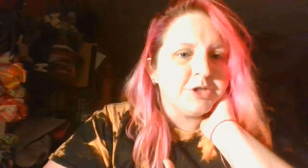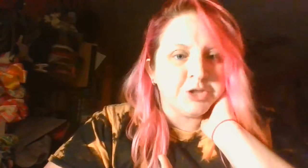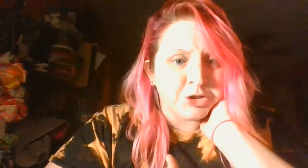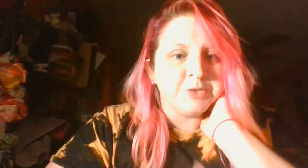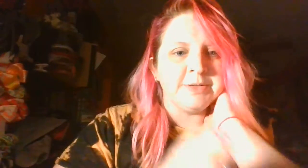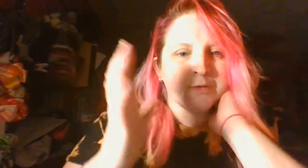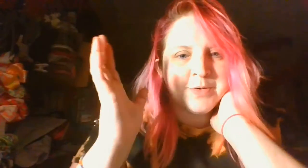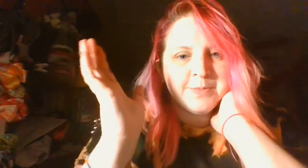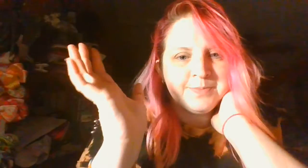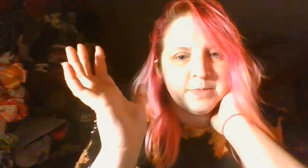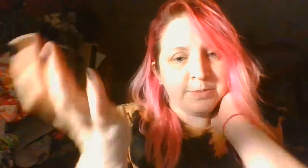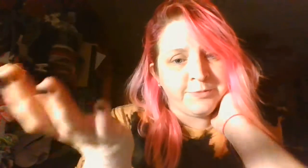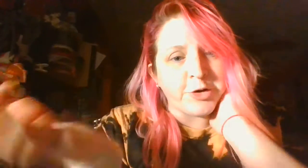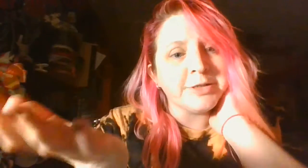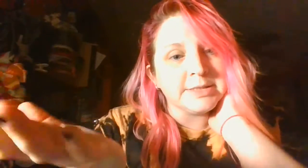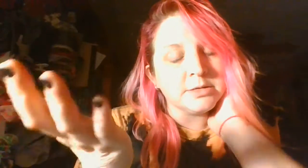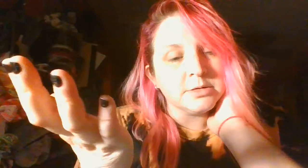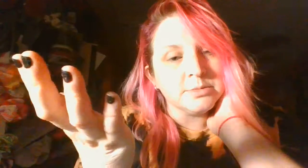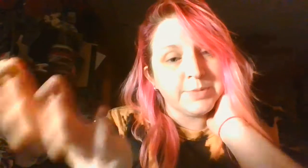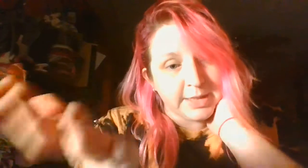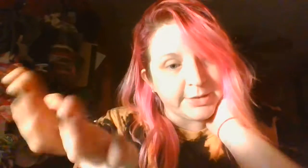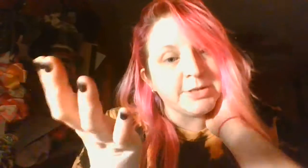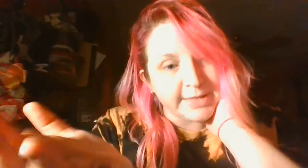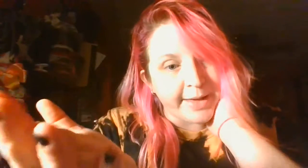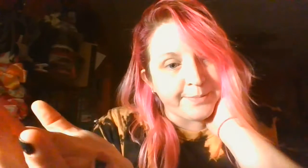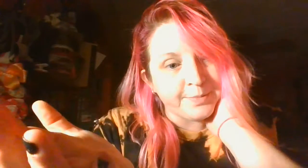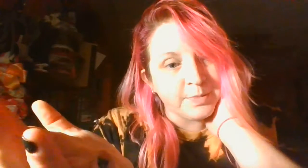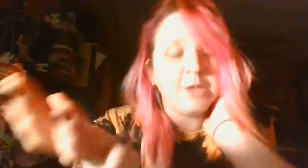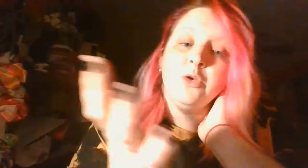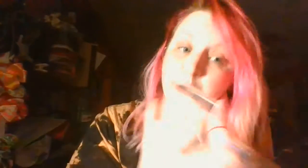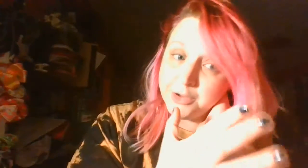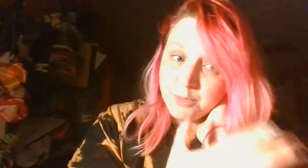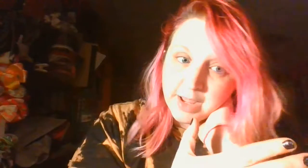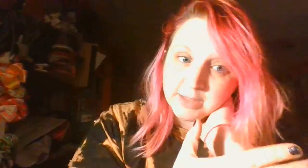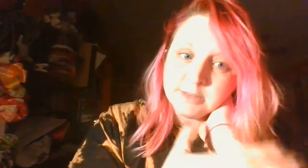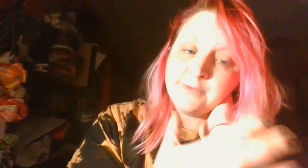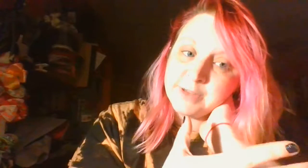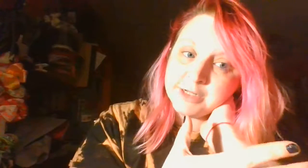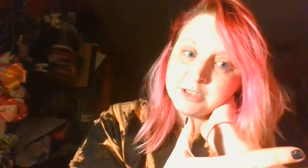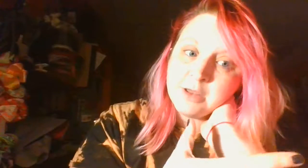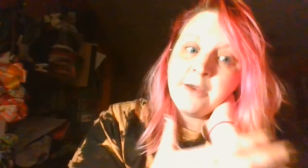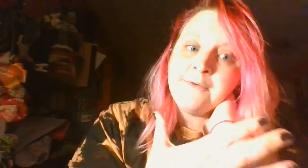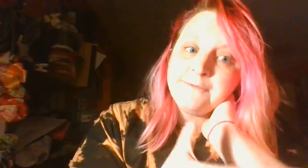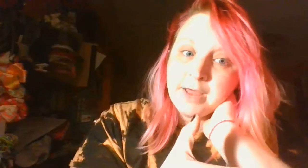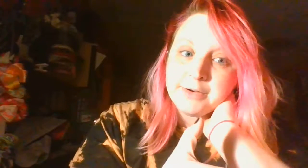just choosing from the first beginner step, and you work your way to the finished final